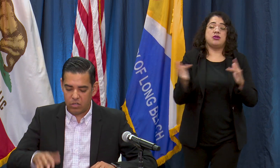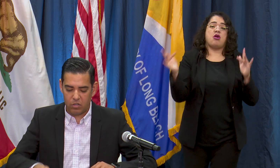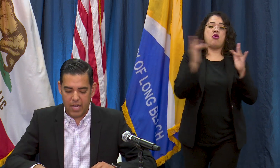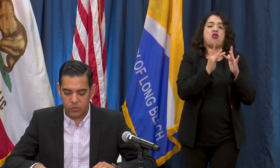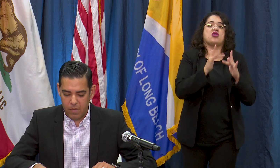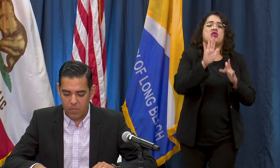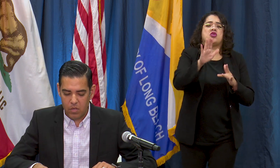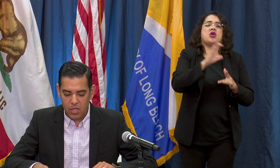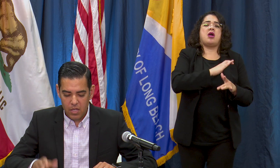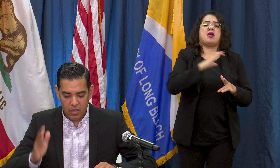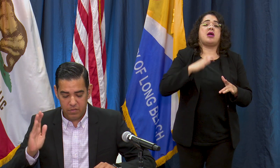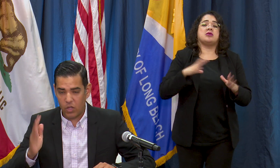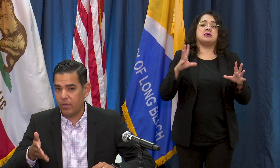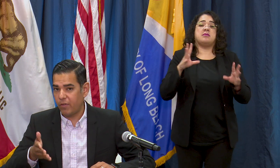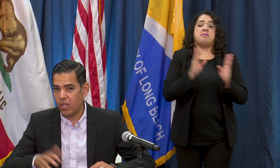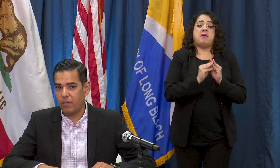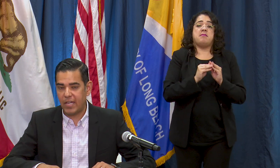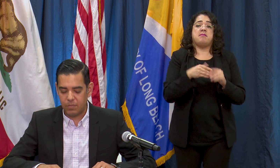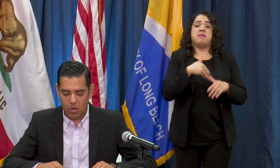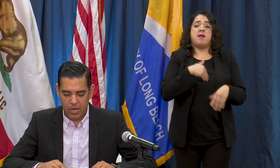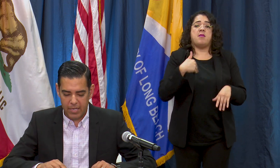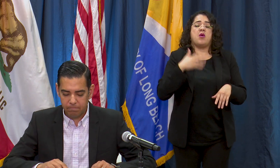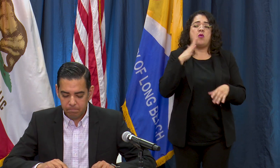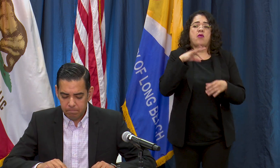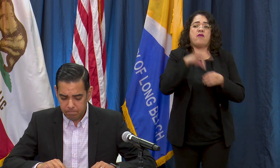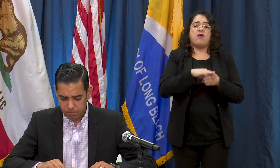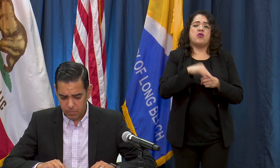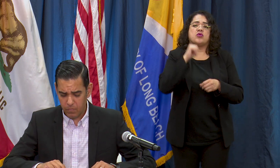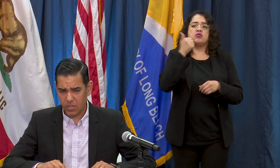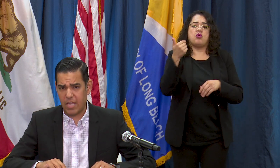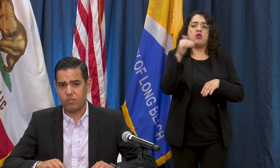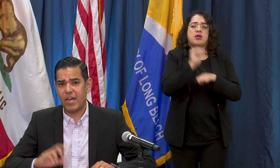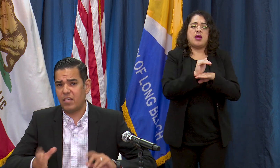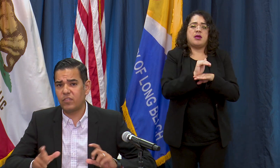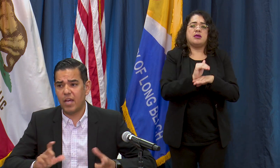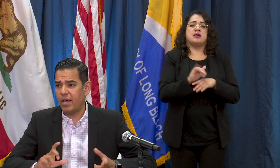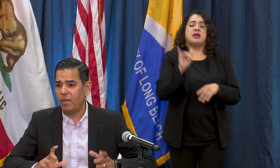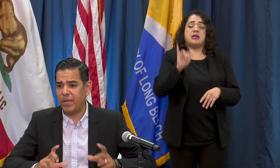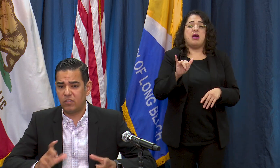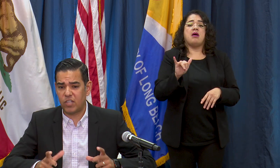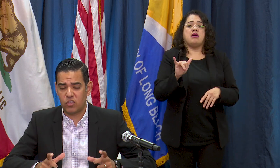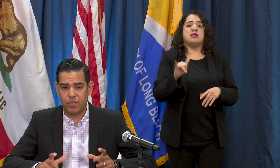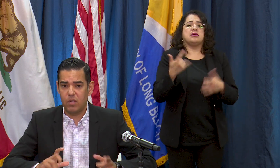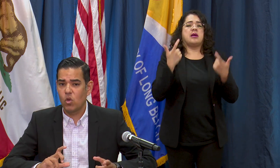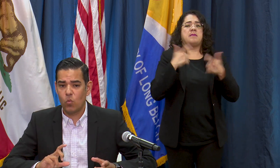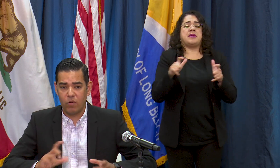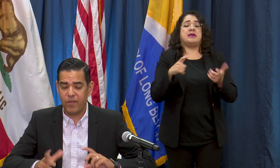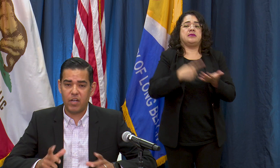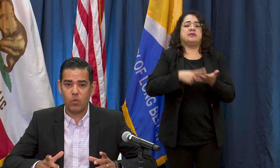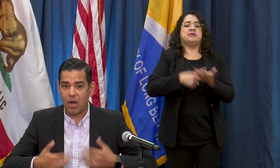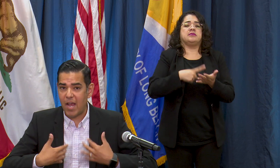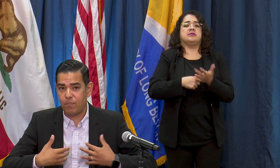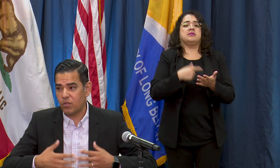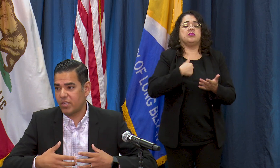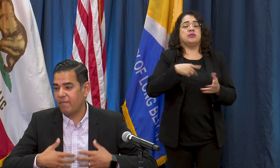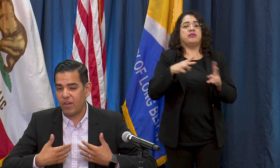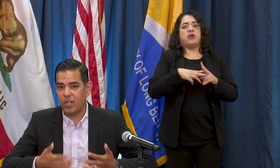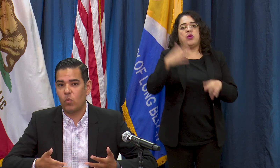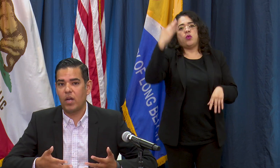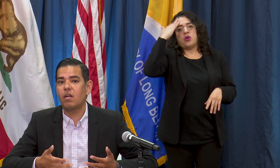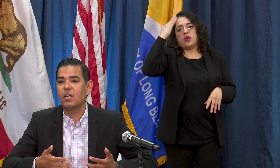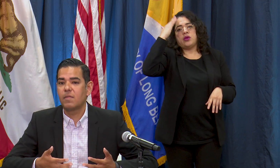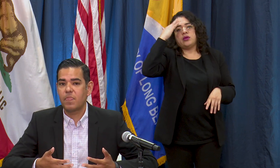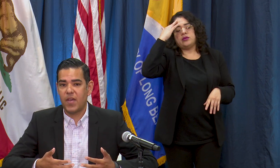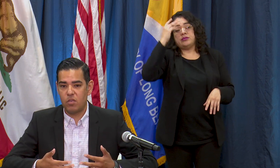contact your council member, because they'll be voting on that tomorrow night. And so that is a big discussion. But we're very aware, I personally am